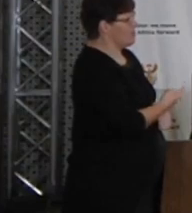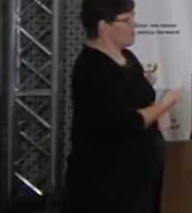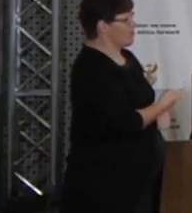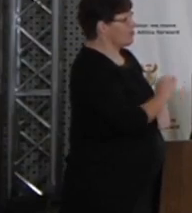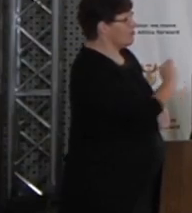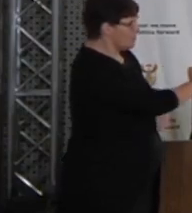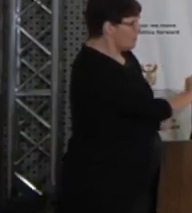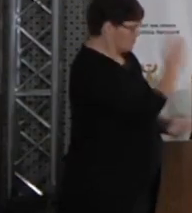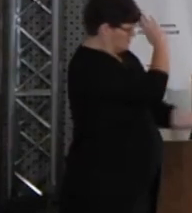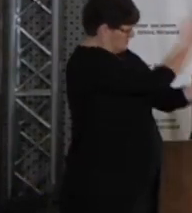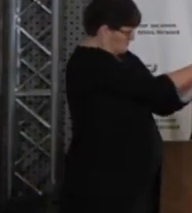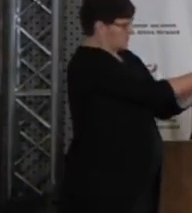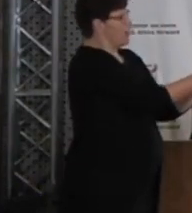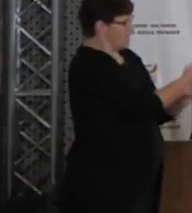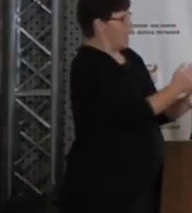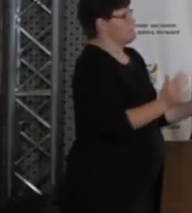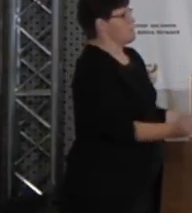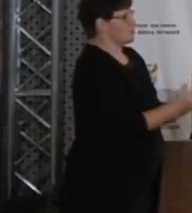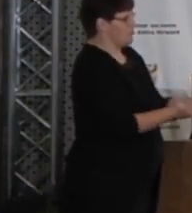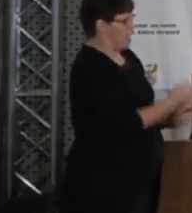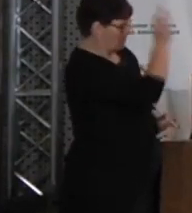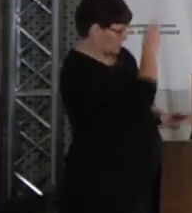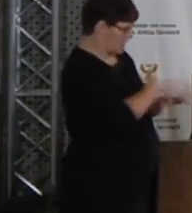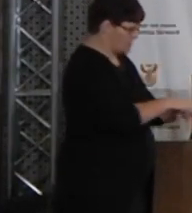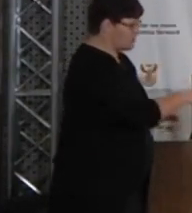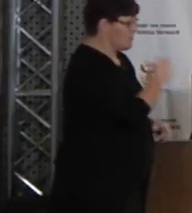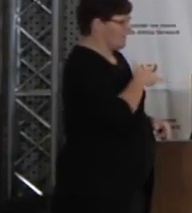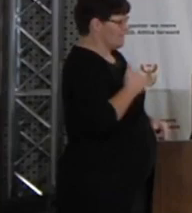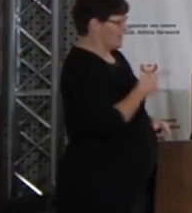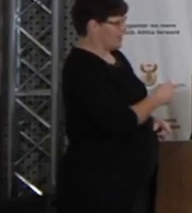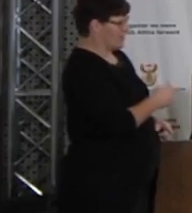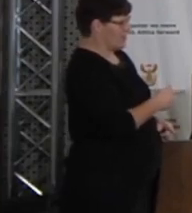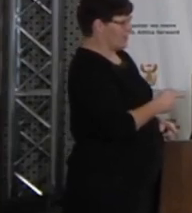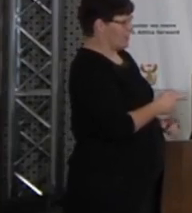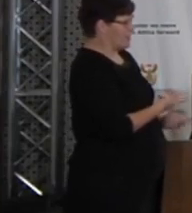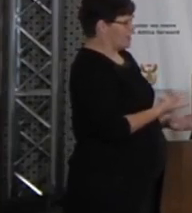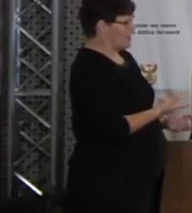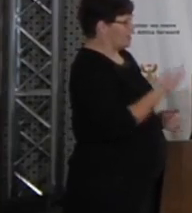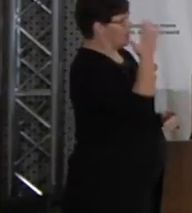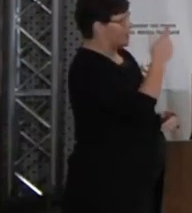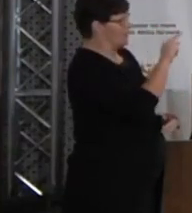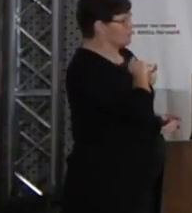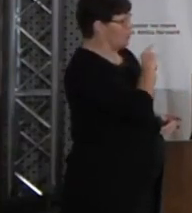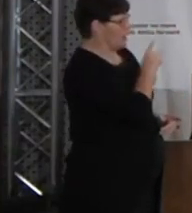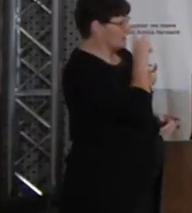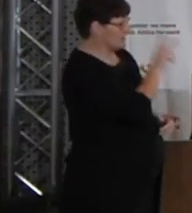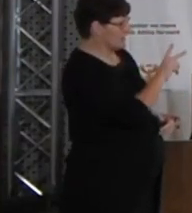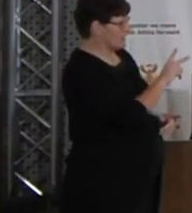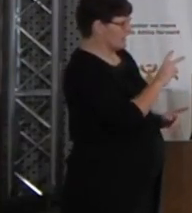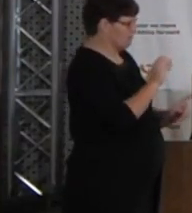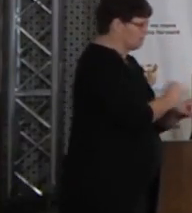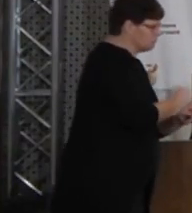you have always been known for your tough talk, which most motivates police interaction. Do you not feel that this heavy-handed speak is the reason why we have seen assaults in